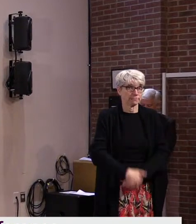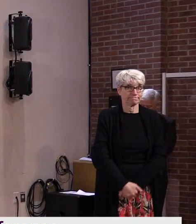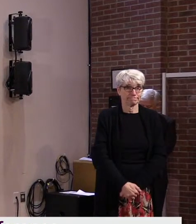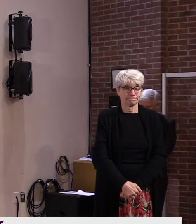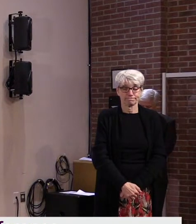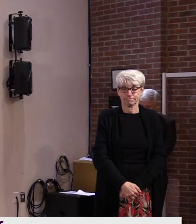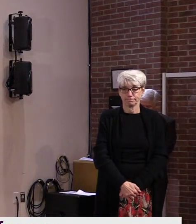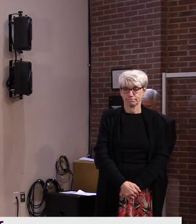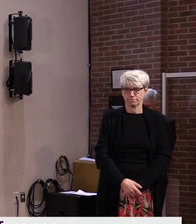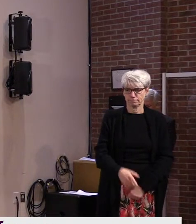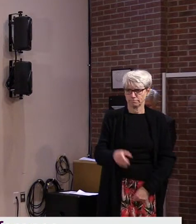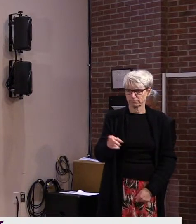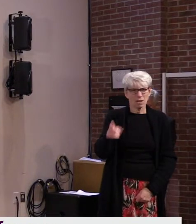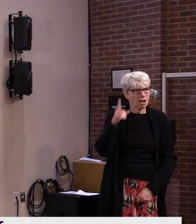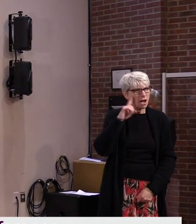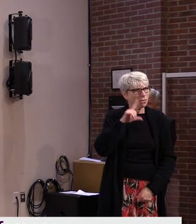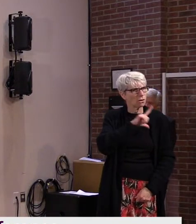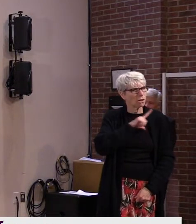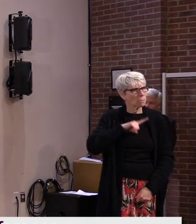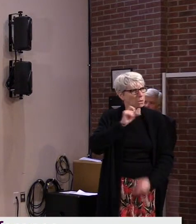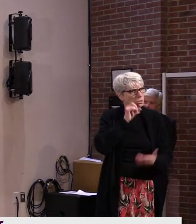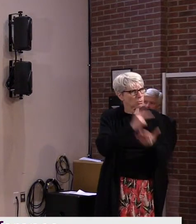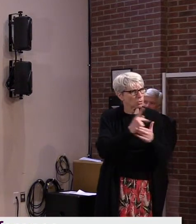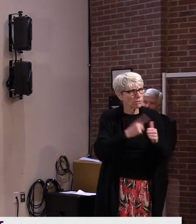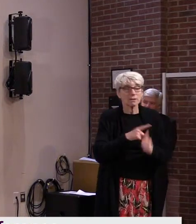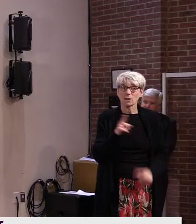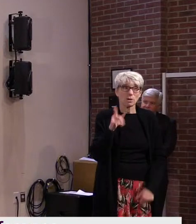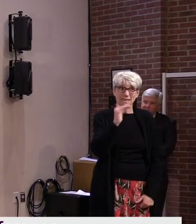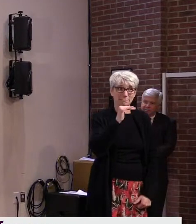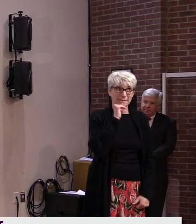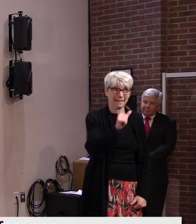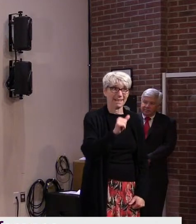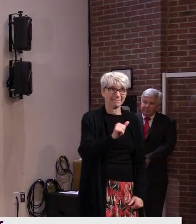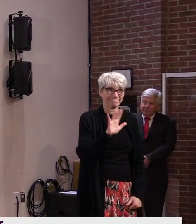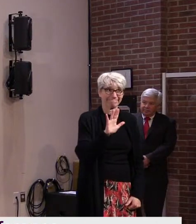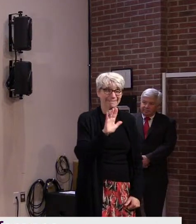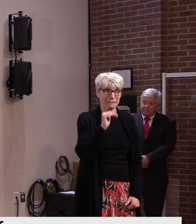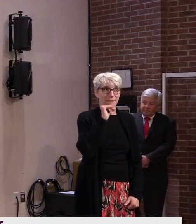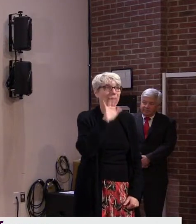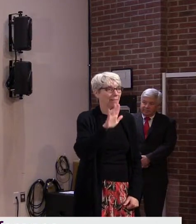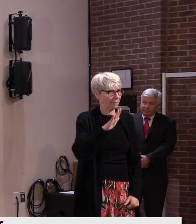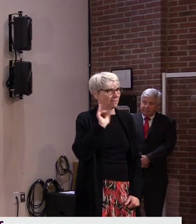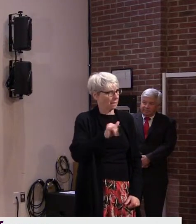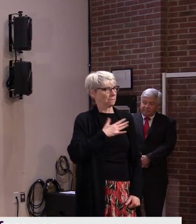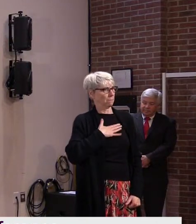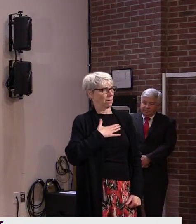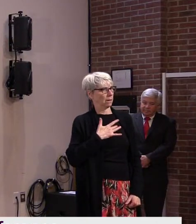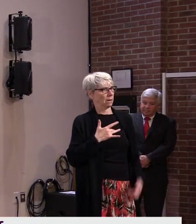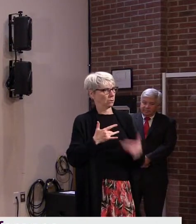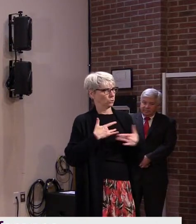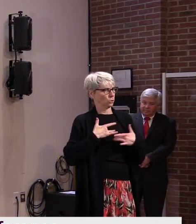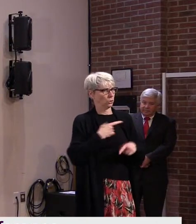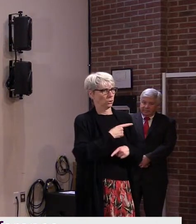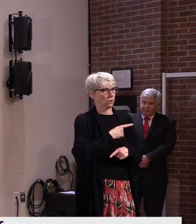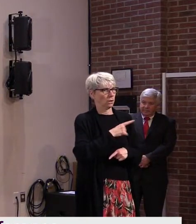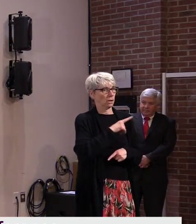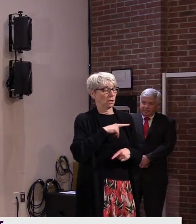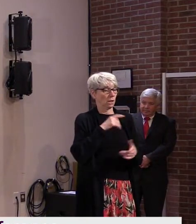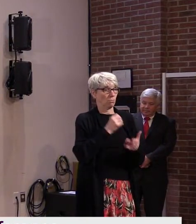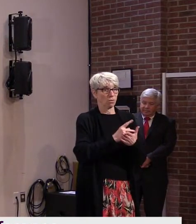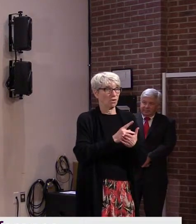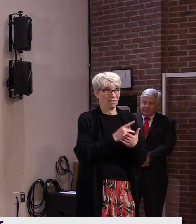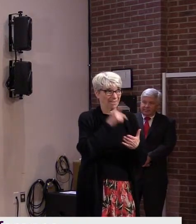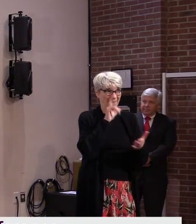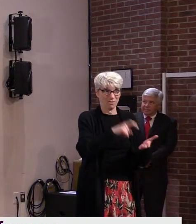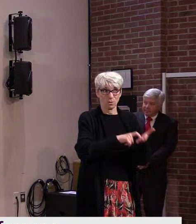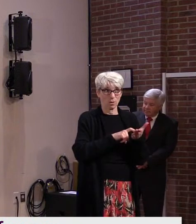I thought it had to be approved by the legislature. I'm not sure that it does. That was part of my issue, that it does not have to come back to